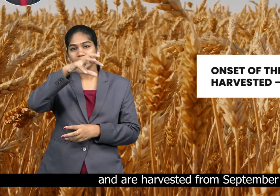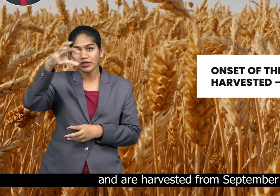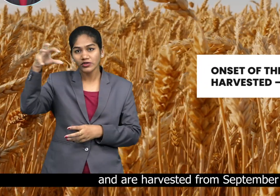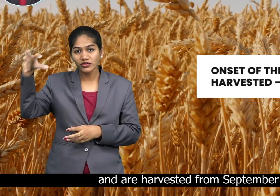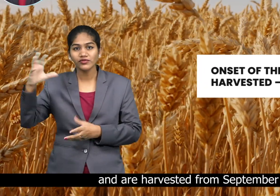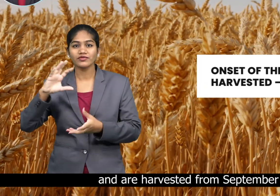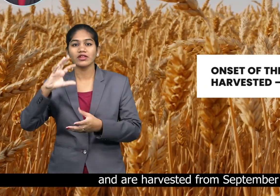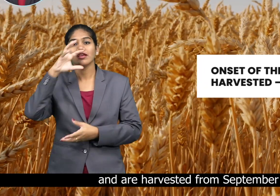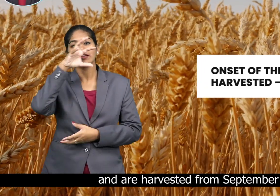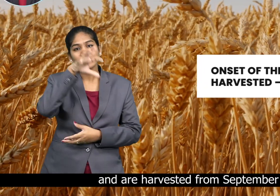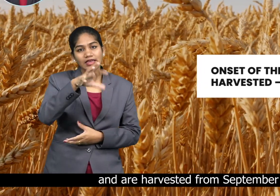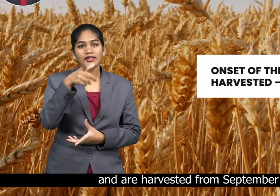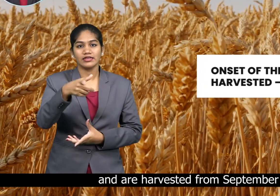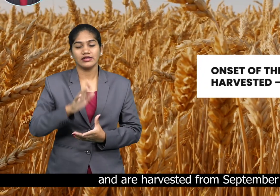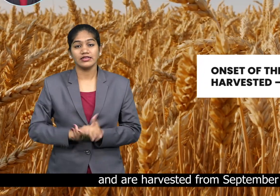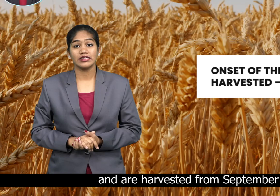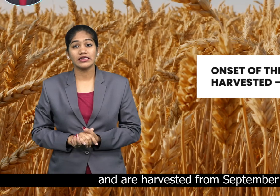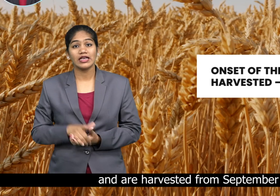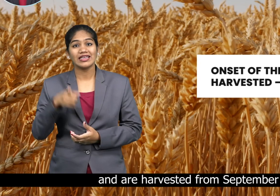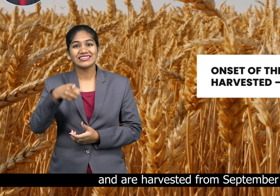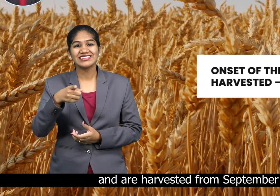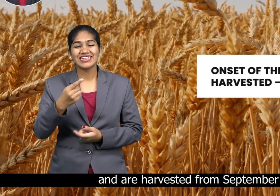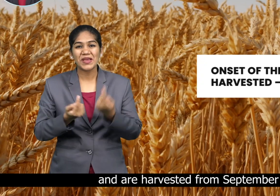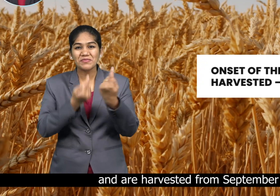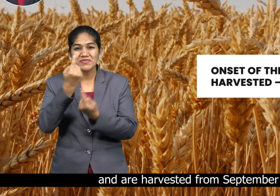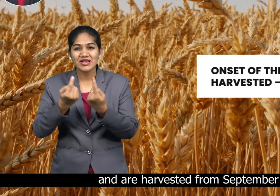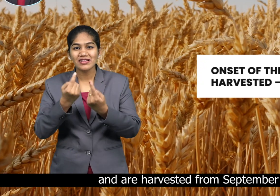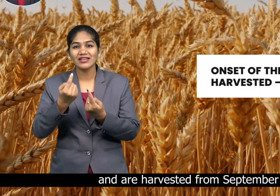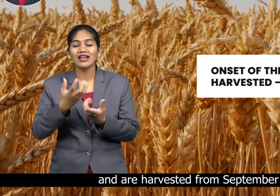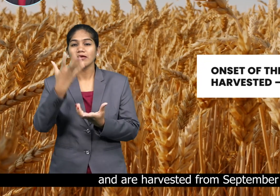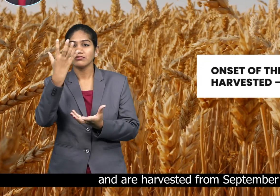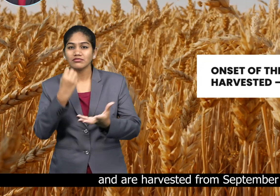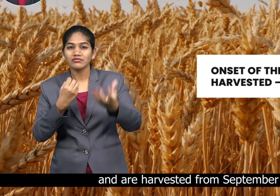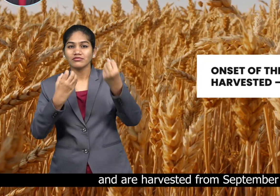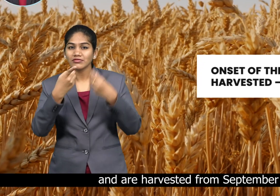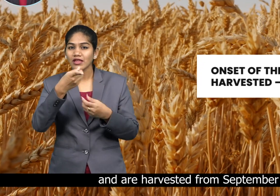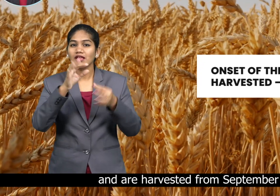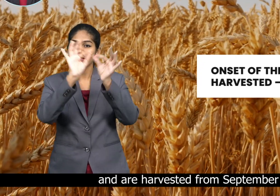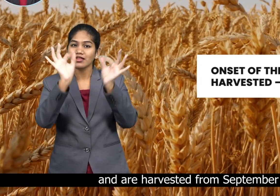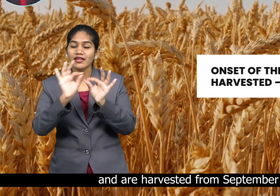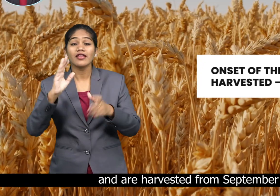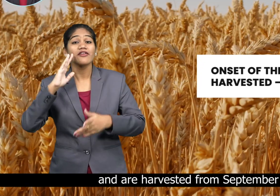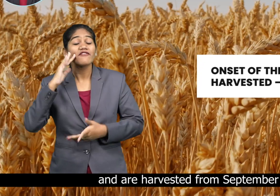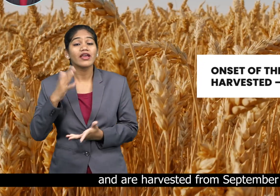and are harvested from September to October.